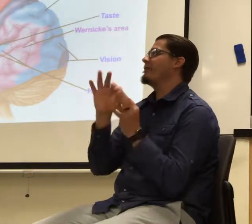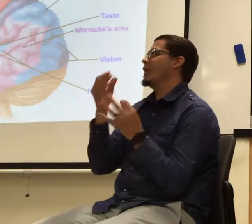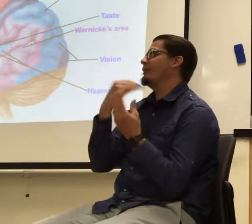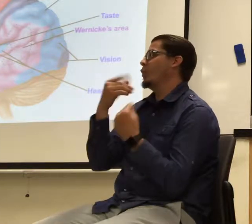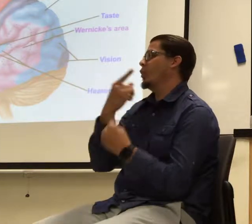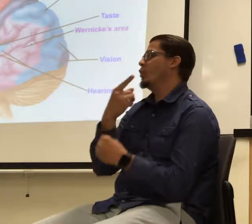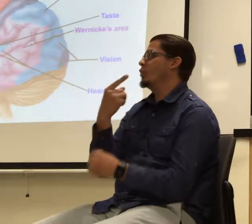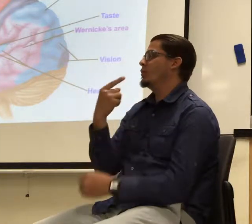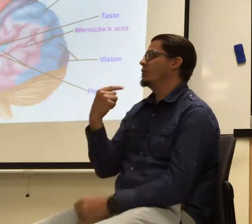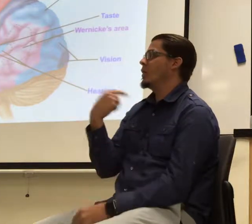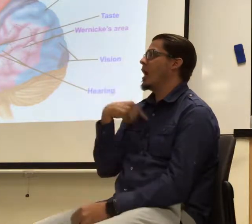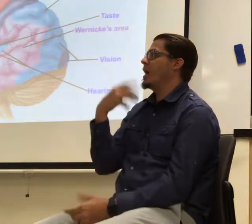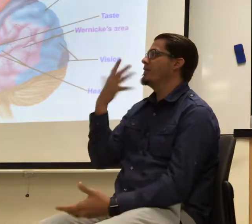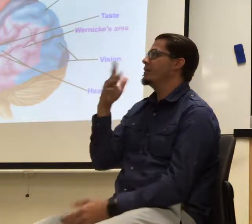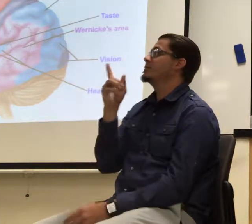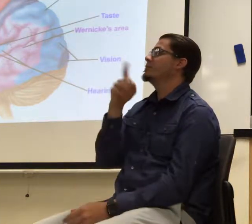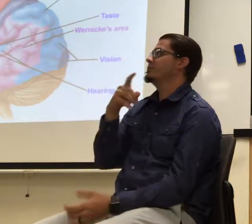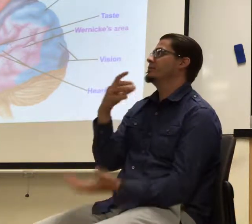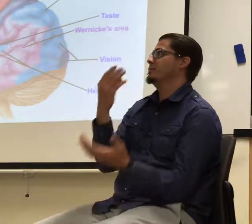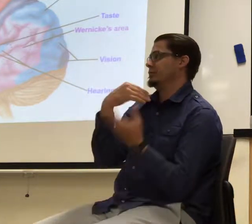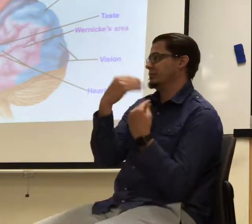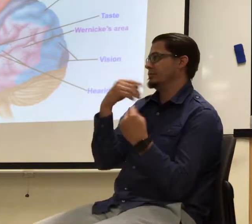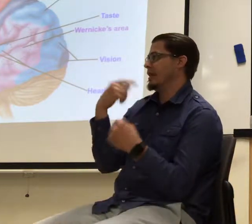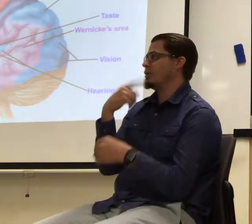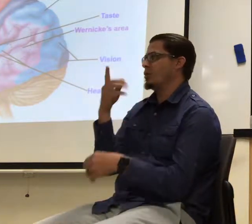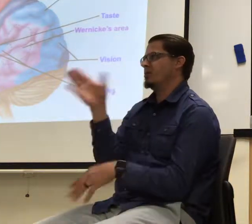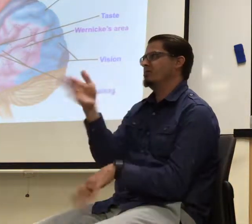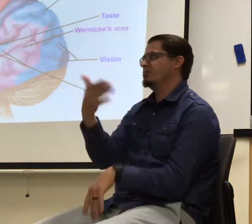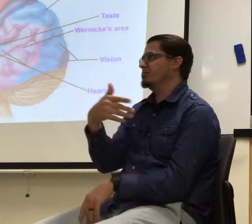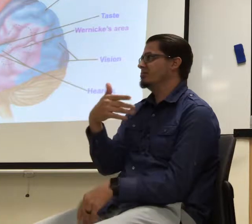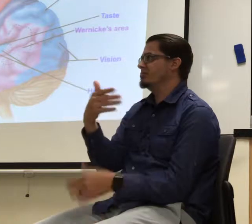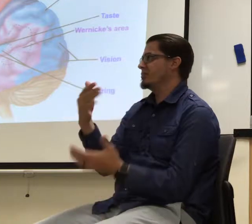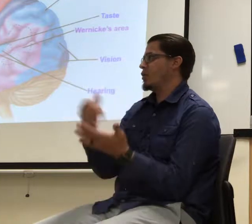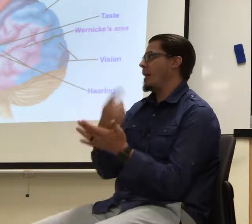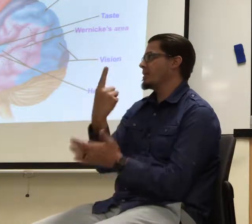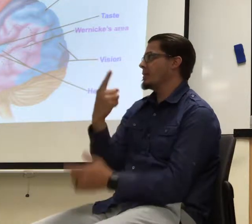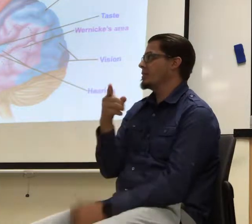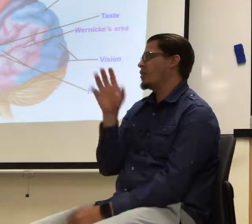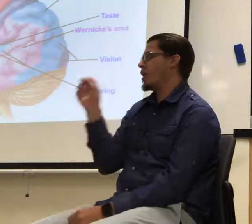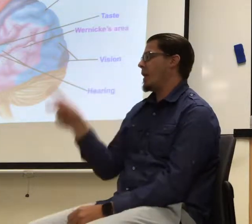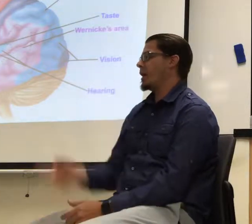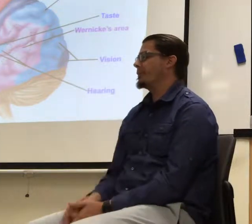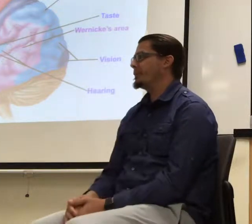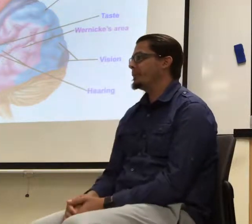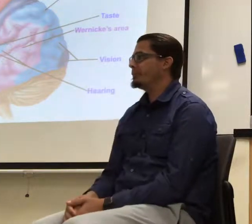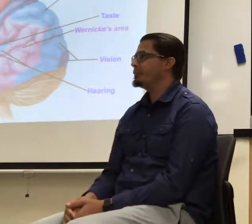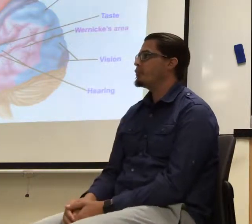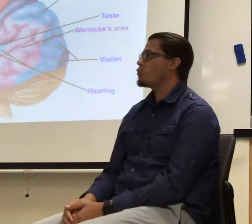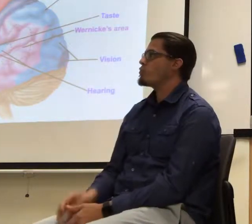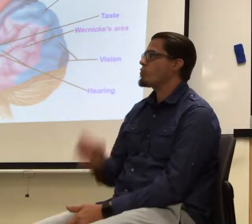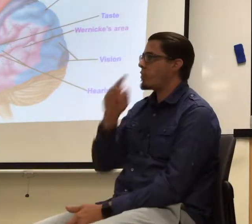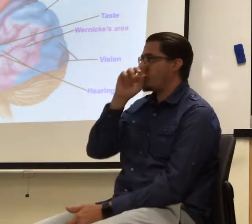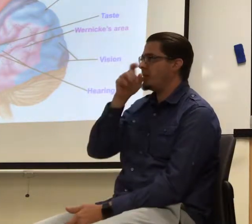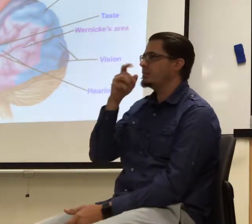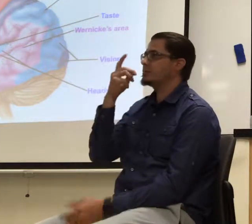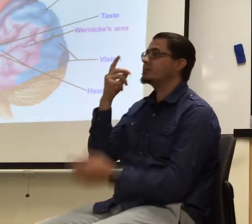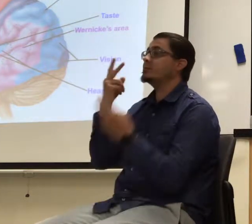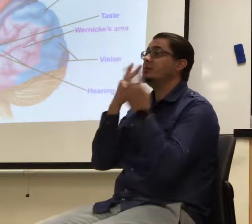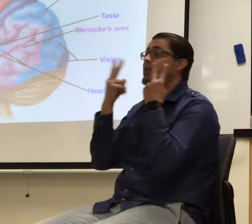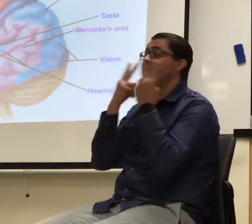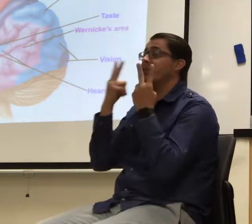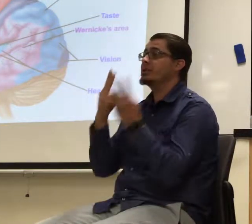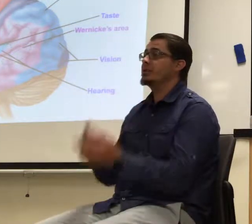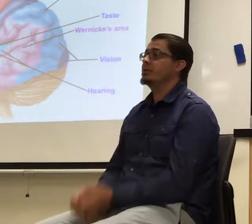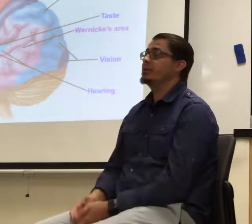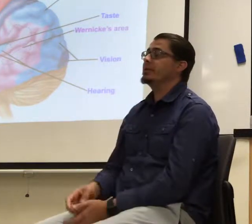They got to go all, the signal optic tracts got to go all the way to the back of your brain for vision.